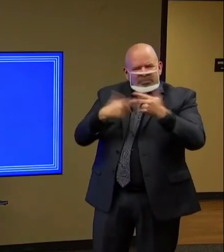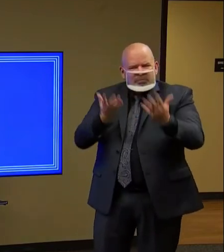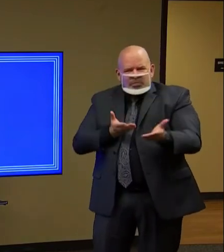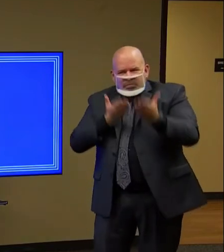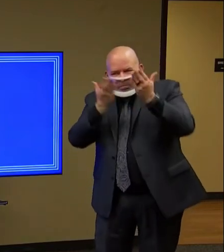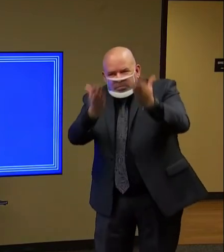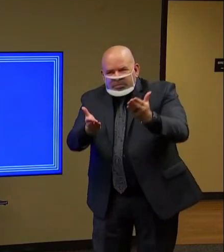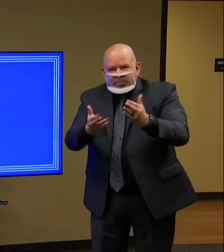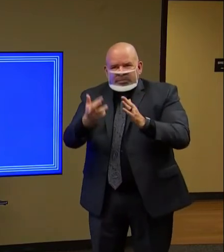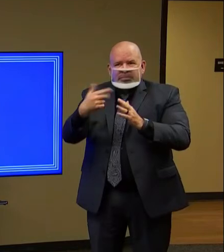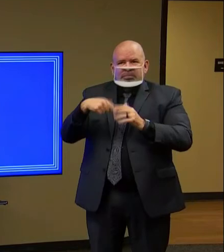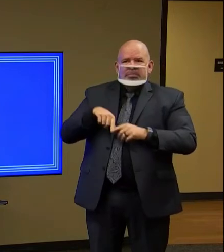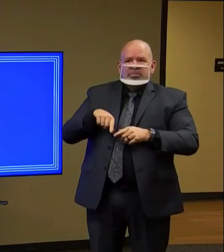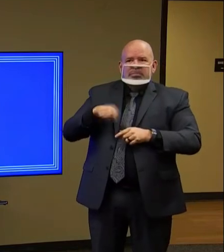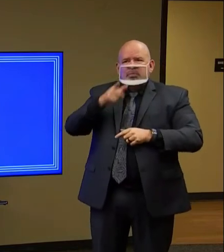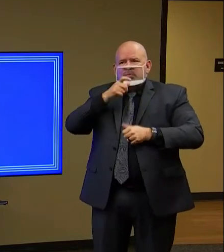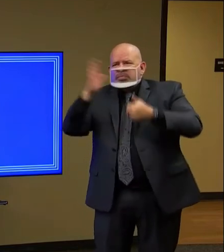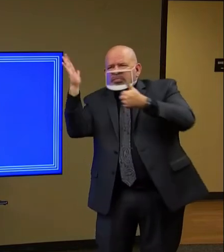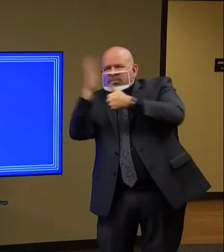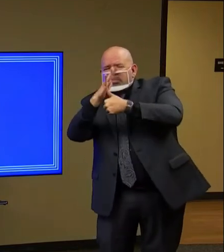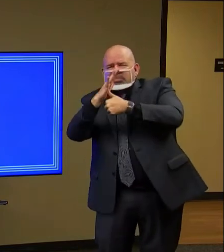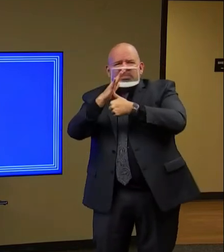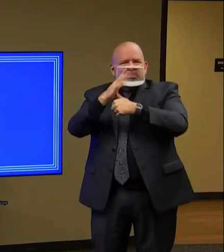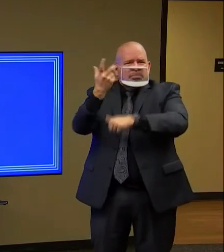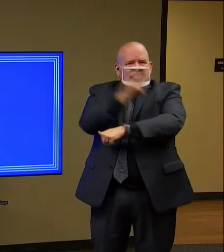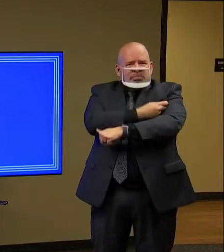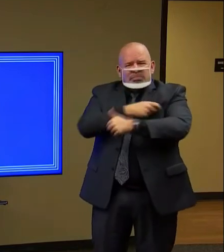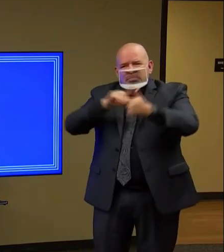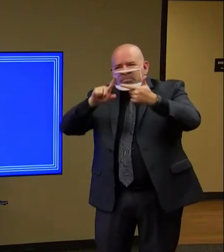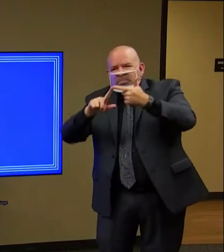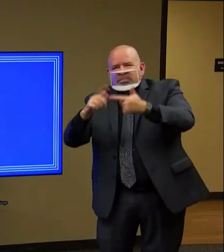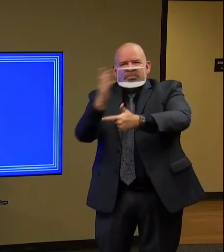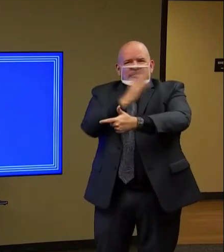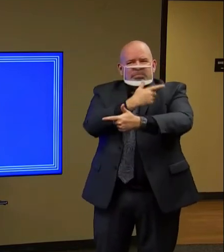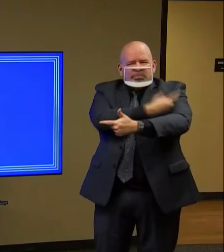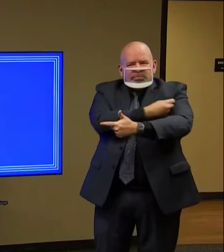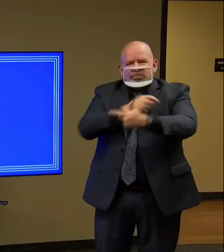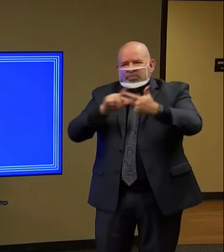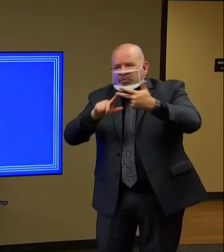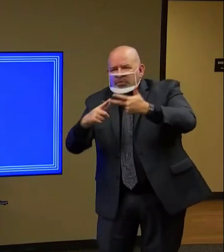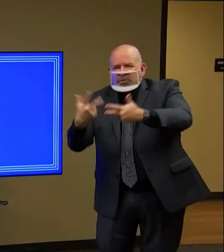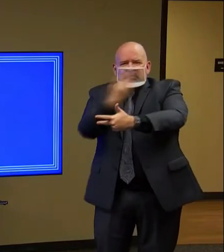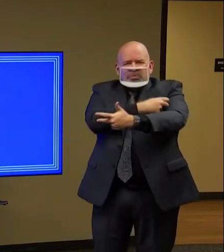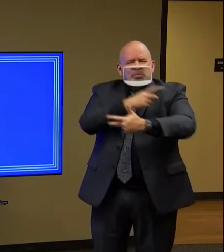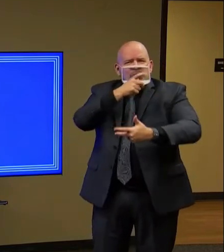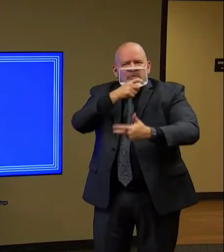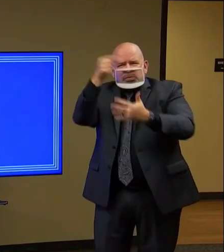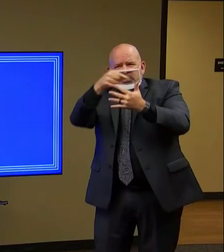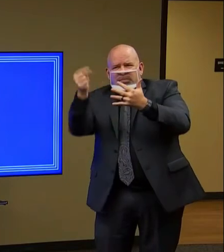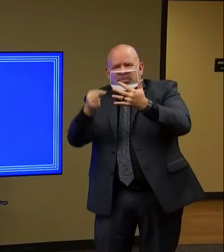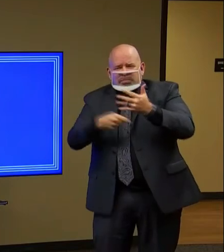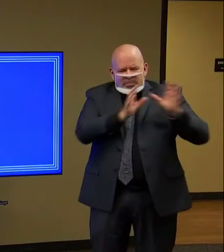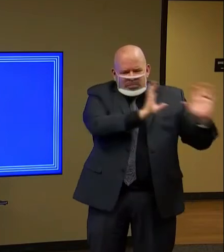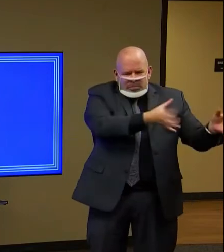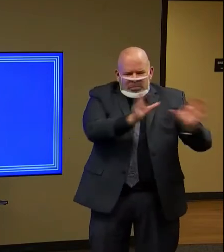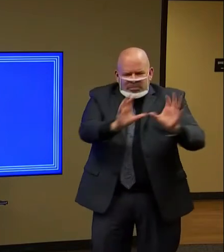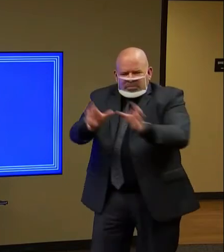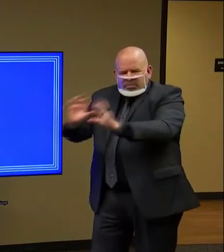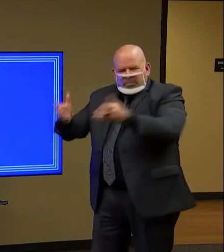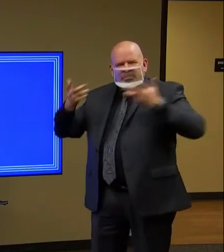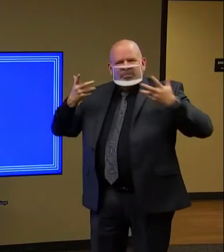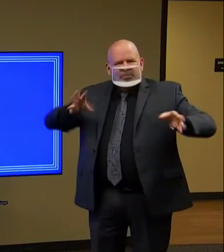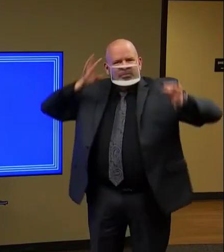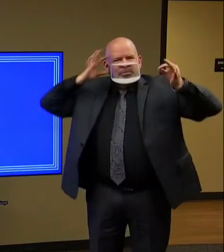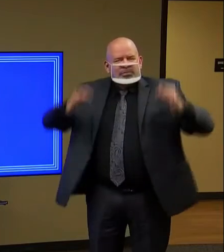importantly, ensure that the process is equitable. Those on the front lines fighting this virus and those most at risk for